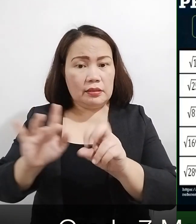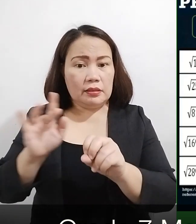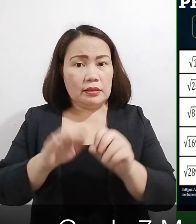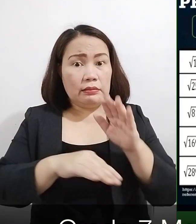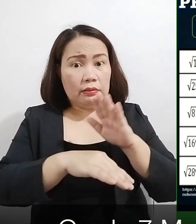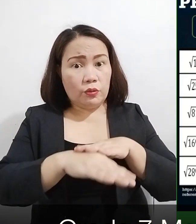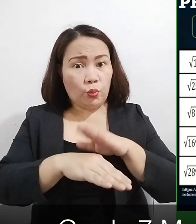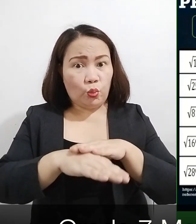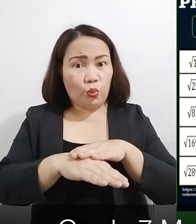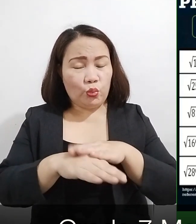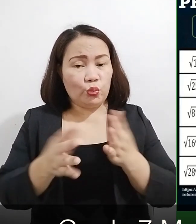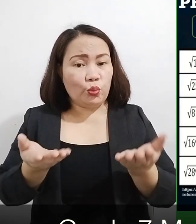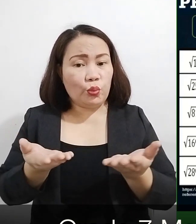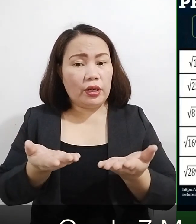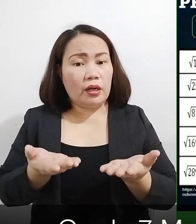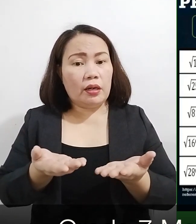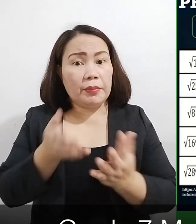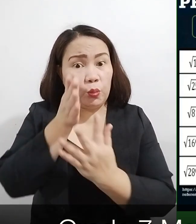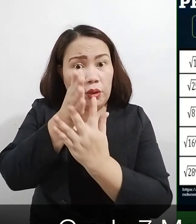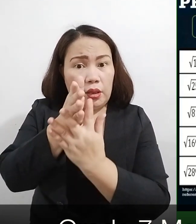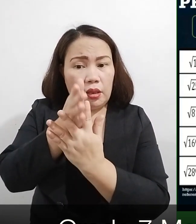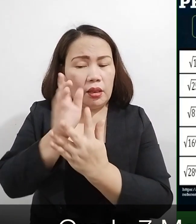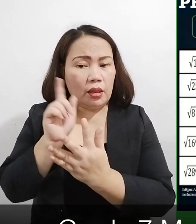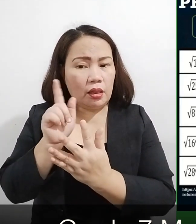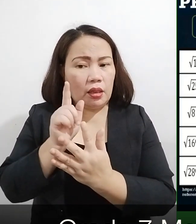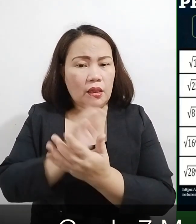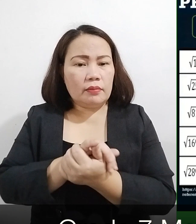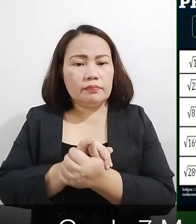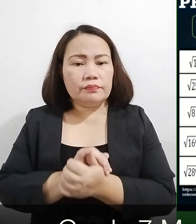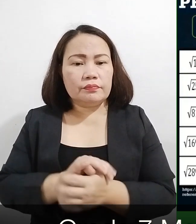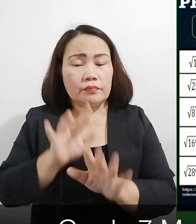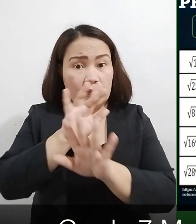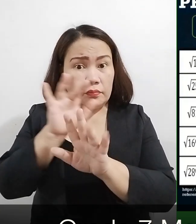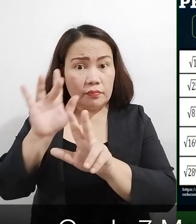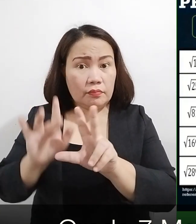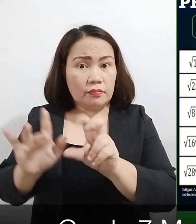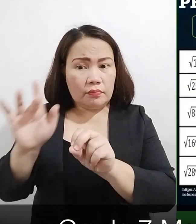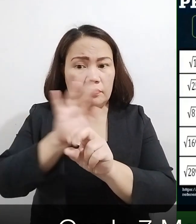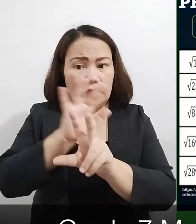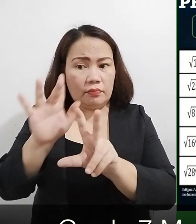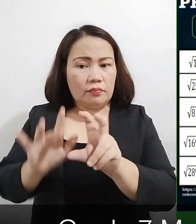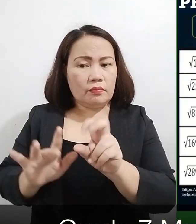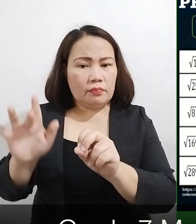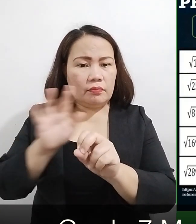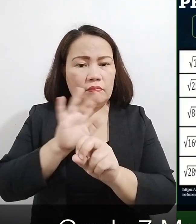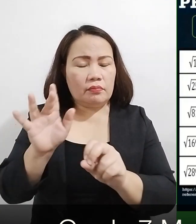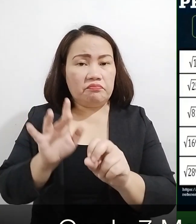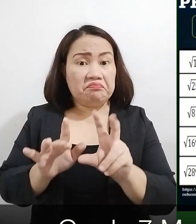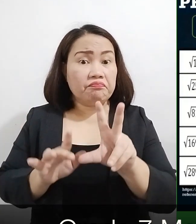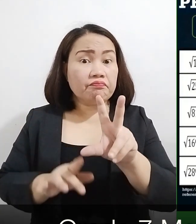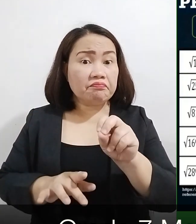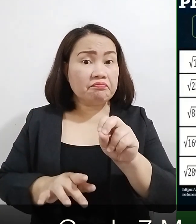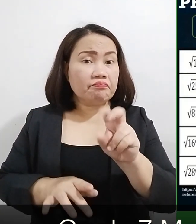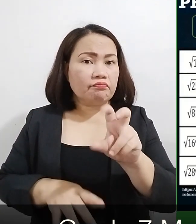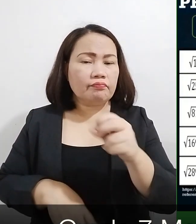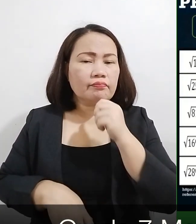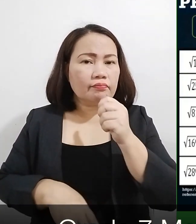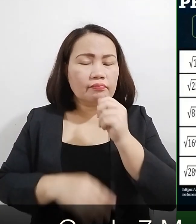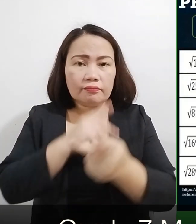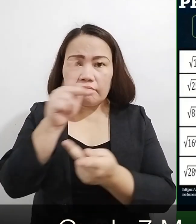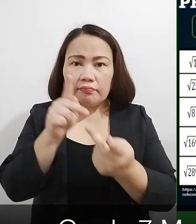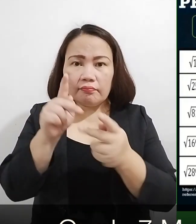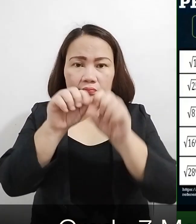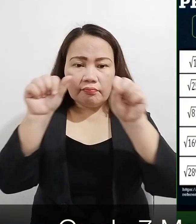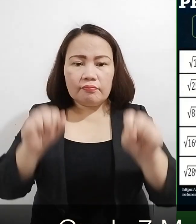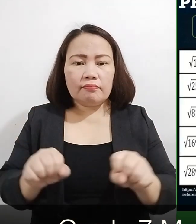natin ito gagawin? Okay, so since ang given natin ay square root of 30 and 30 is not a perfect square, that's